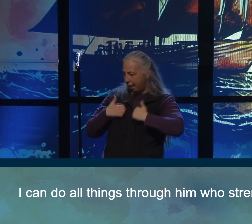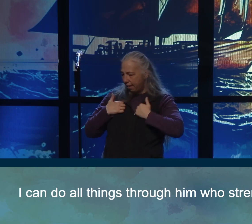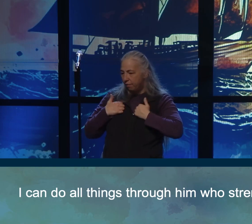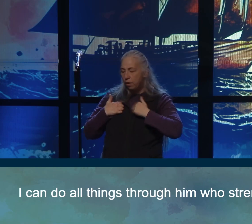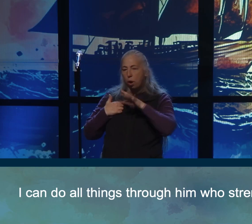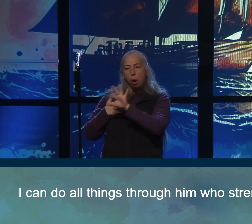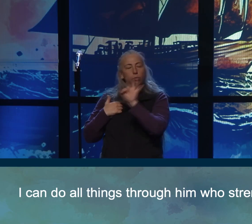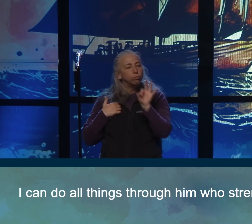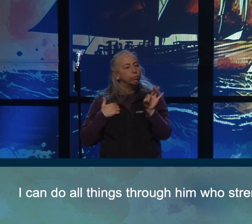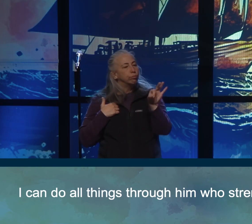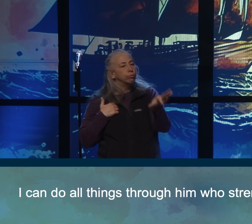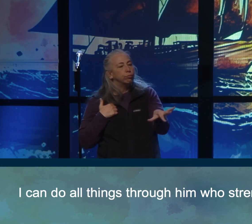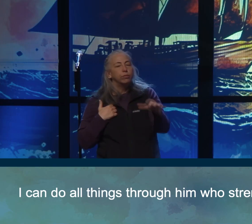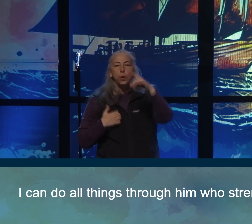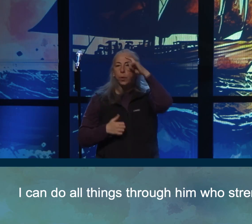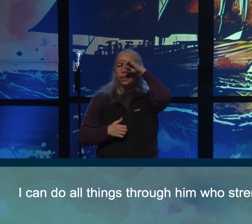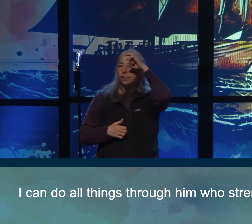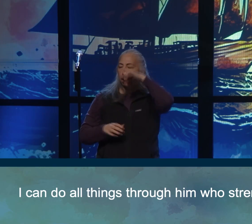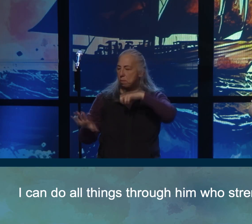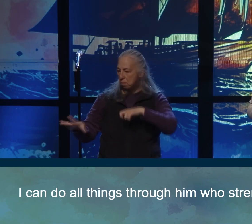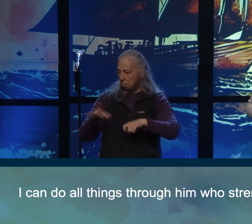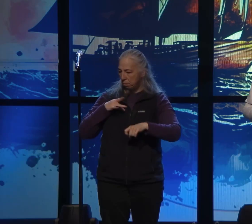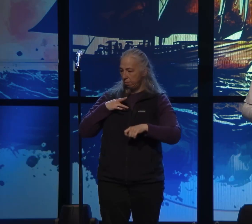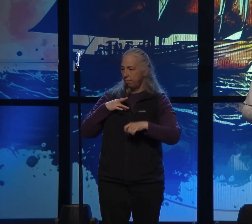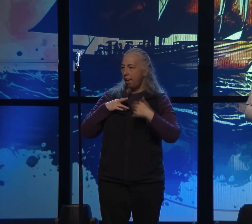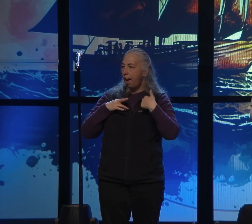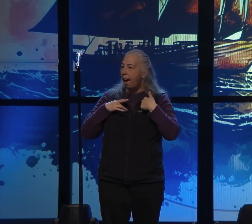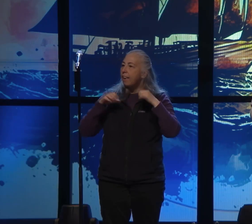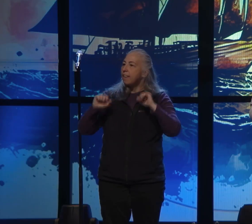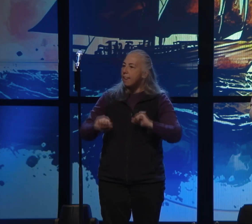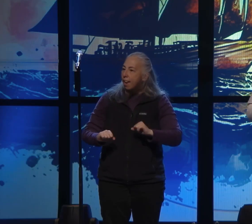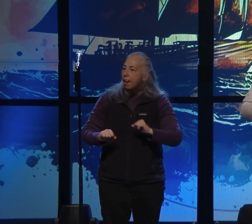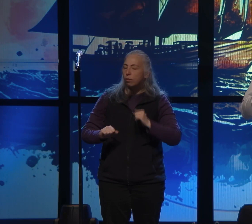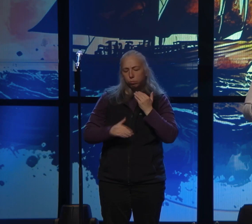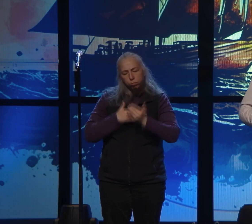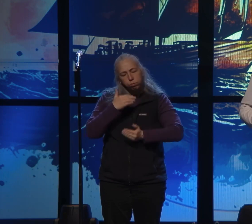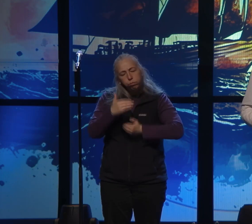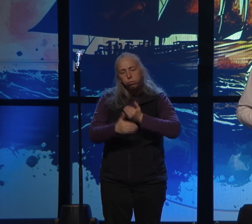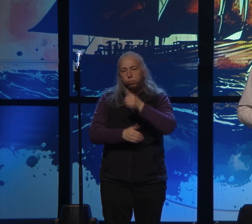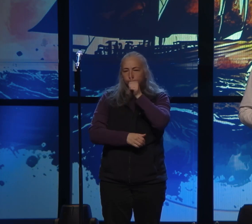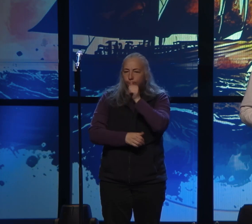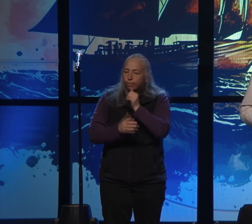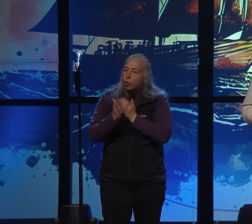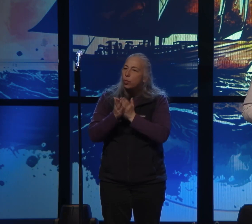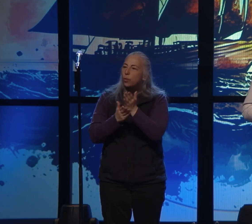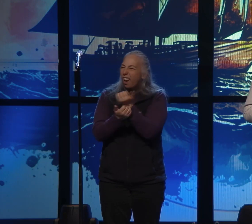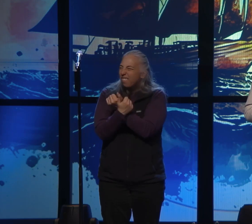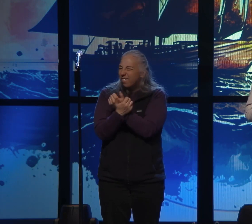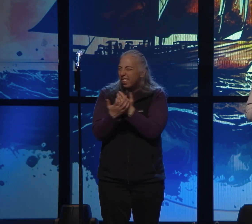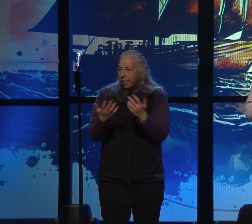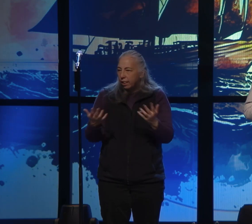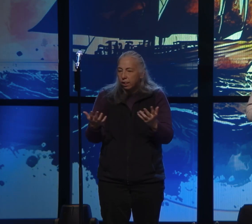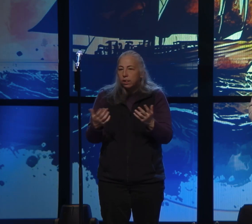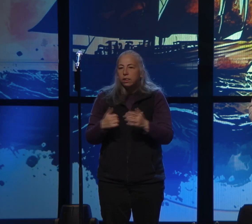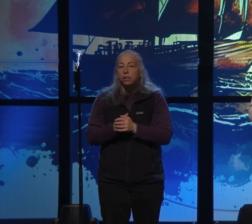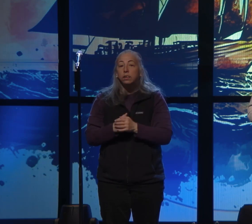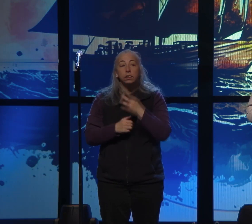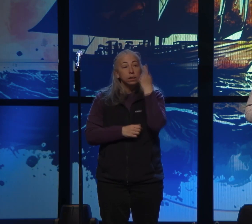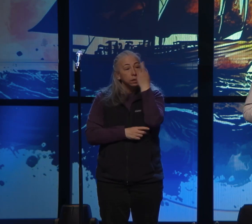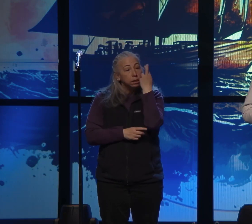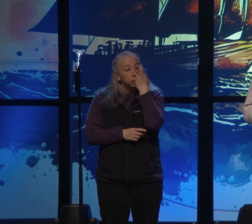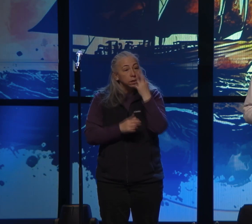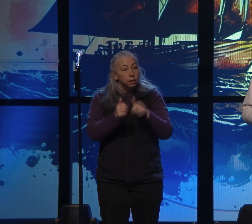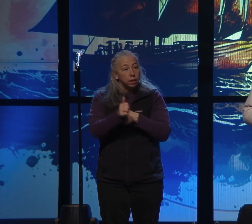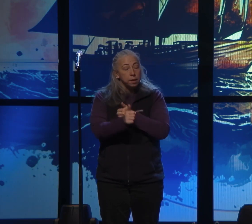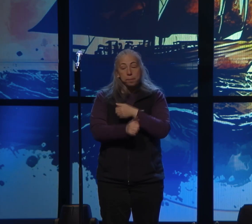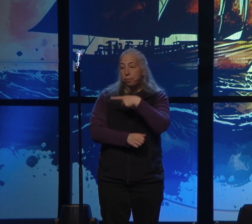that you can do it. You can get through all of it. Now, why? Paul was resilient,